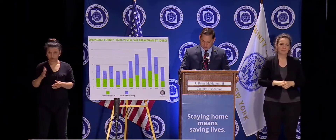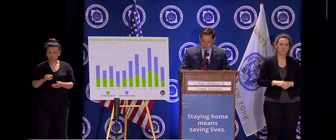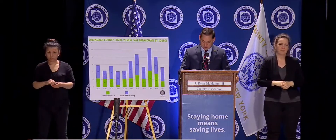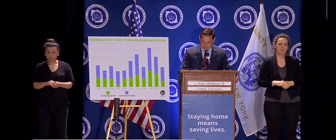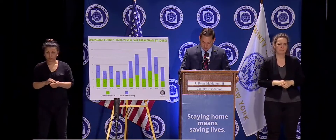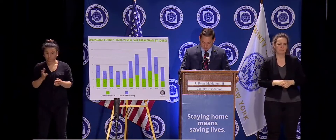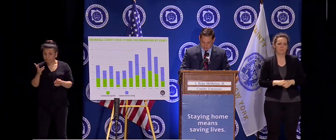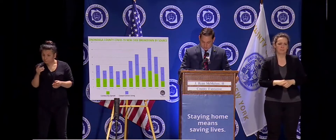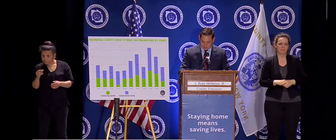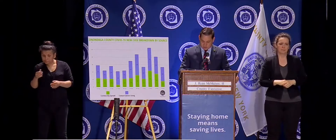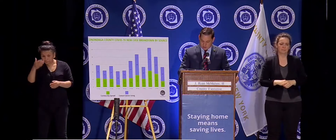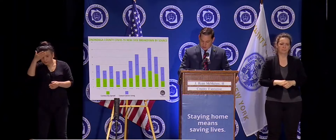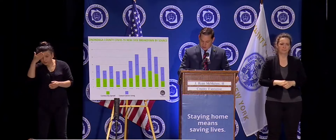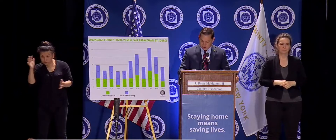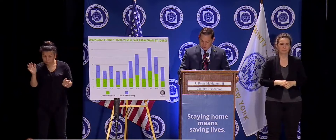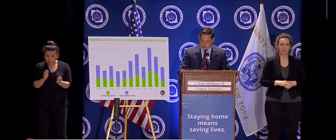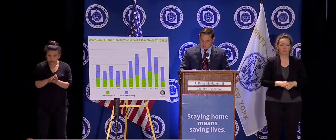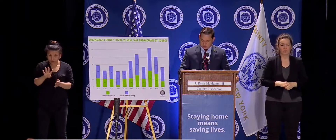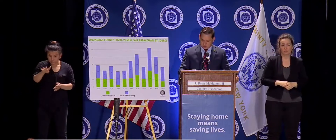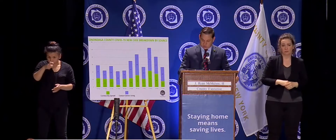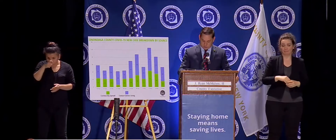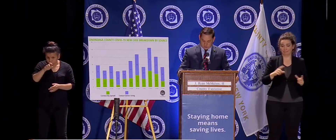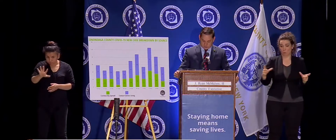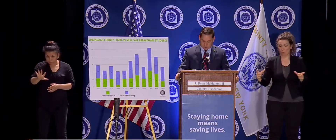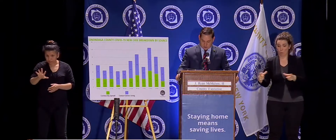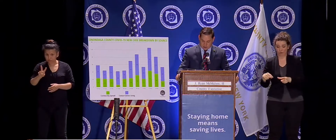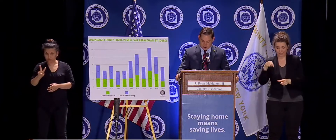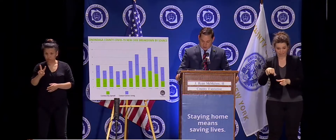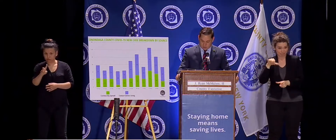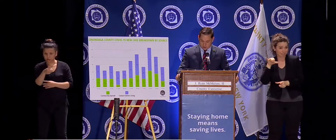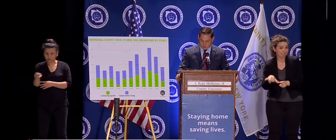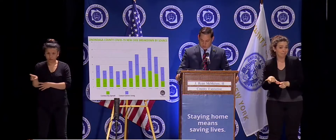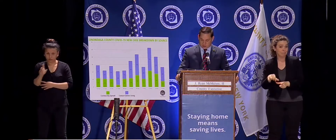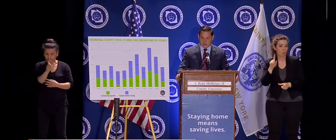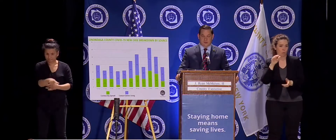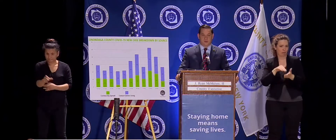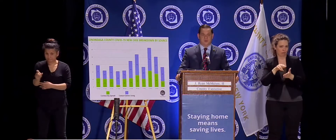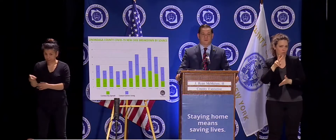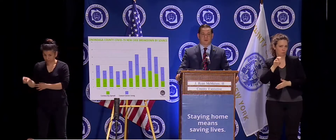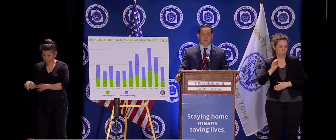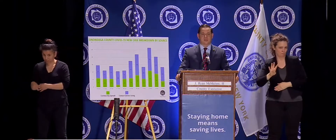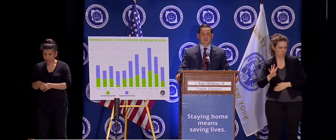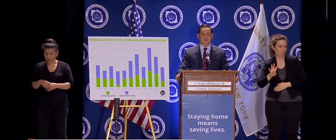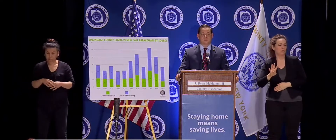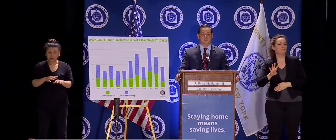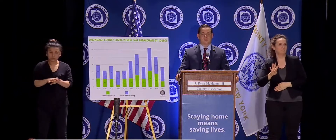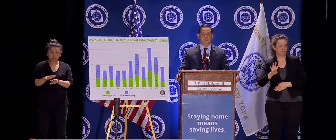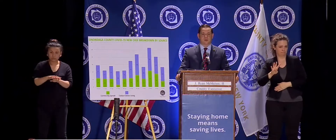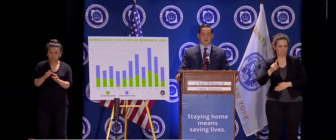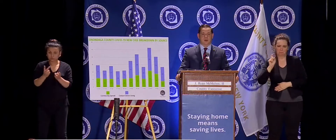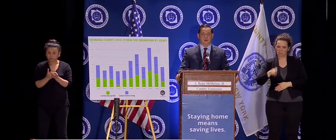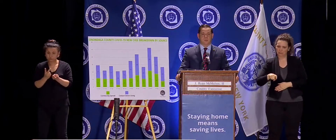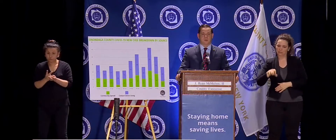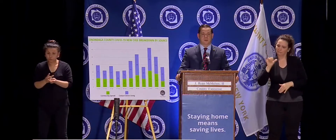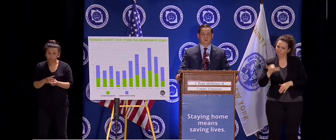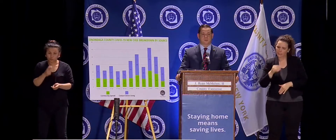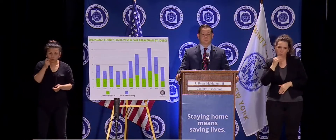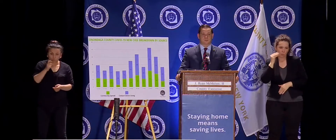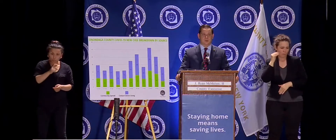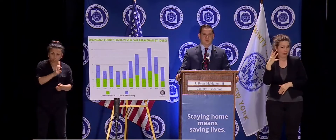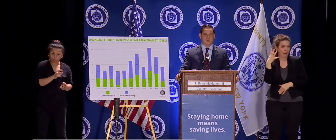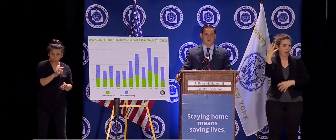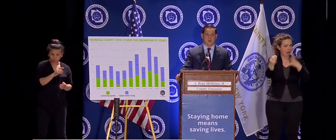Out of the active cases, essentially 2/3 are now related to affiliations of senior